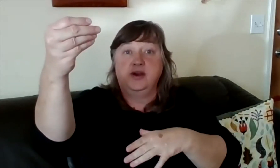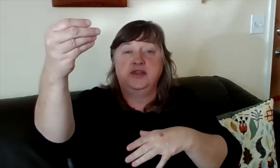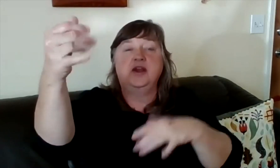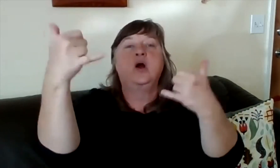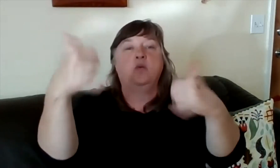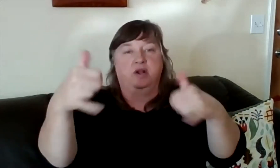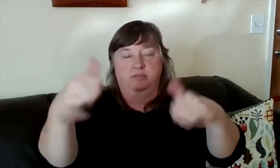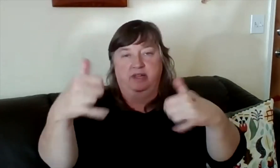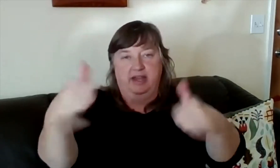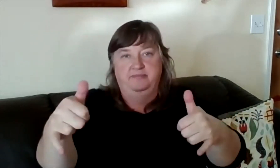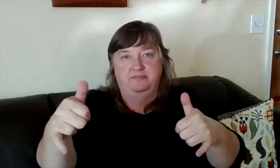out there? We're going to play.